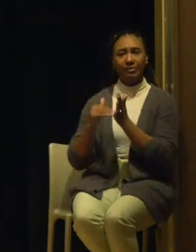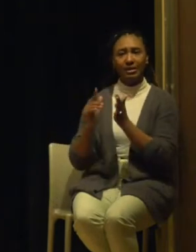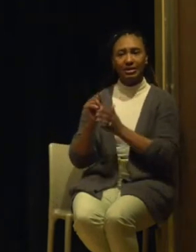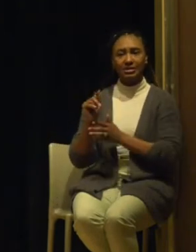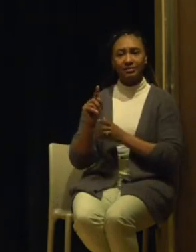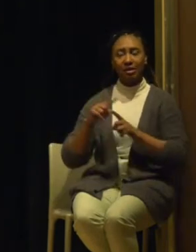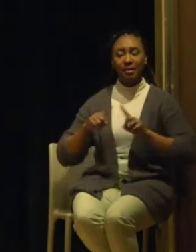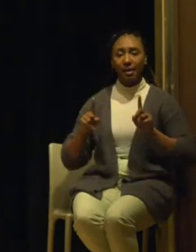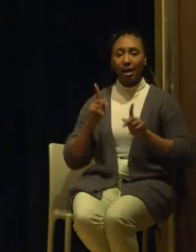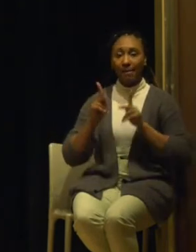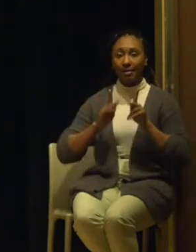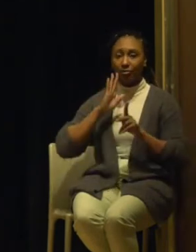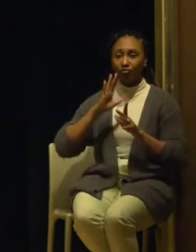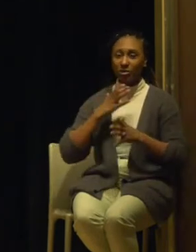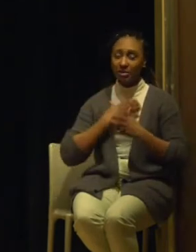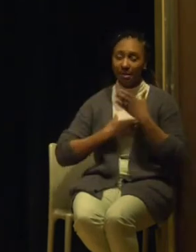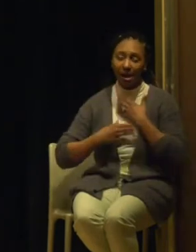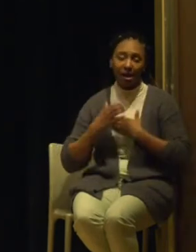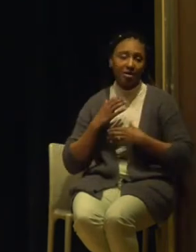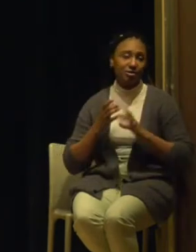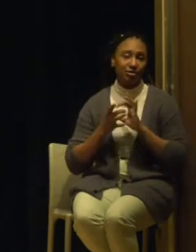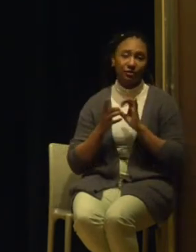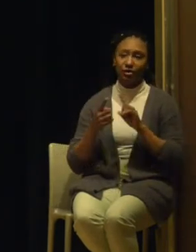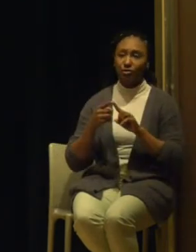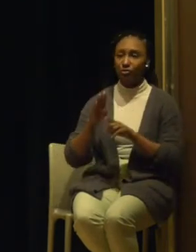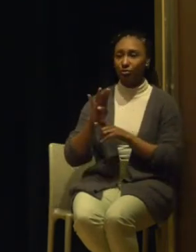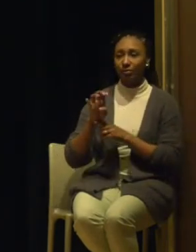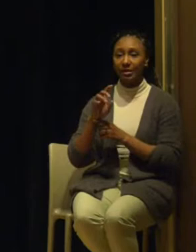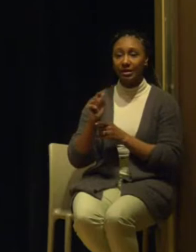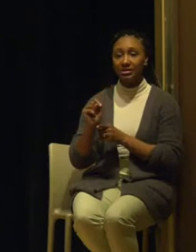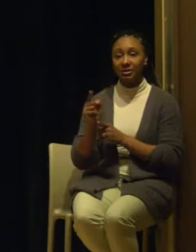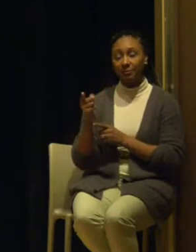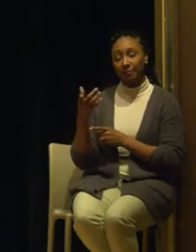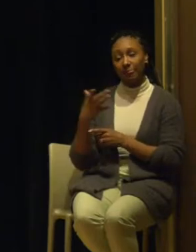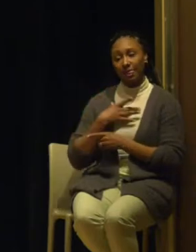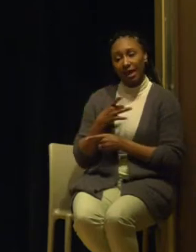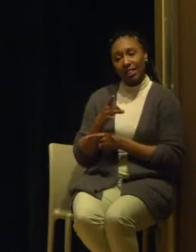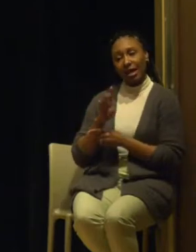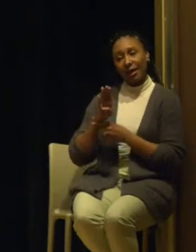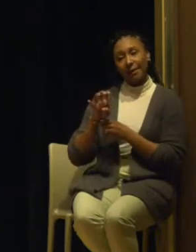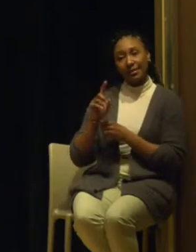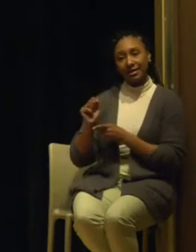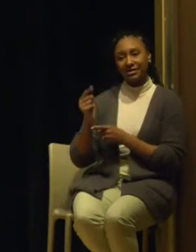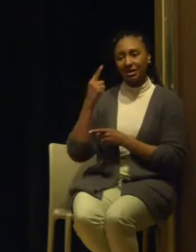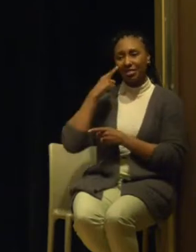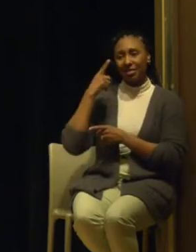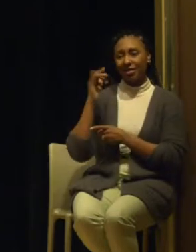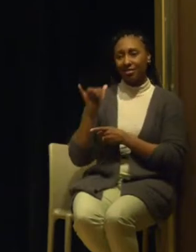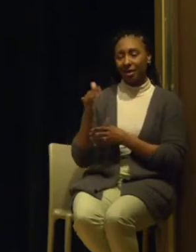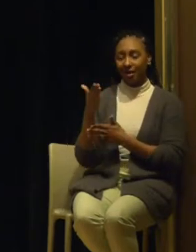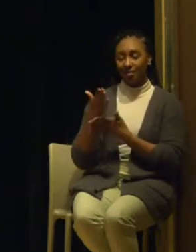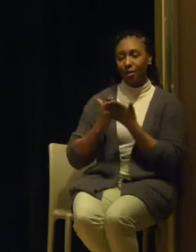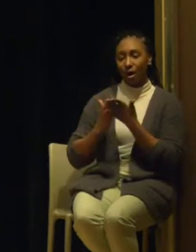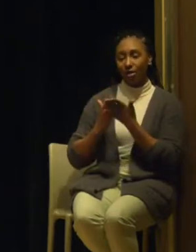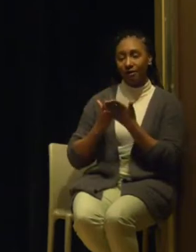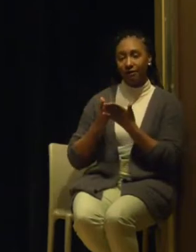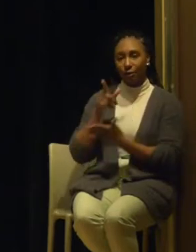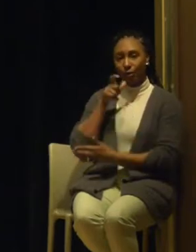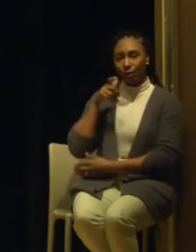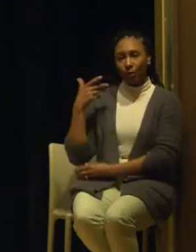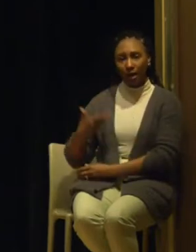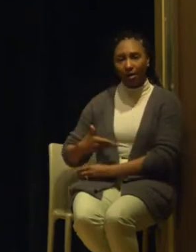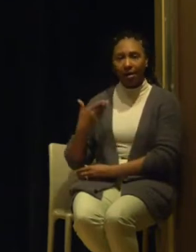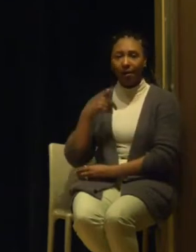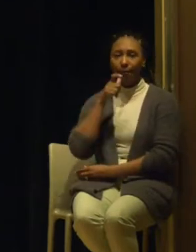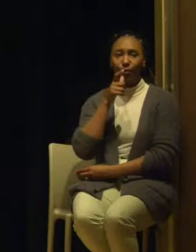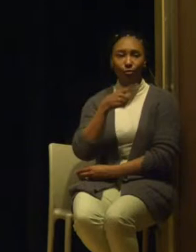are passionate about BET. Mm-hmm. They want to like it. They think it's part of them. They think any program they come up yeah. with should be